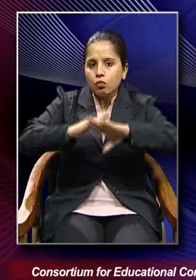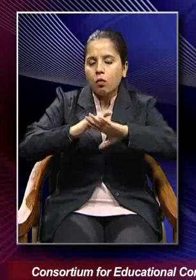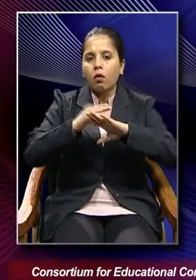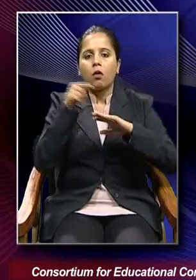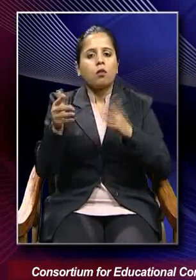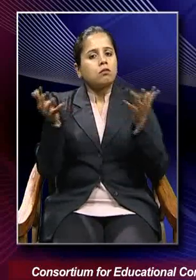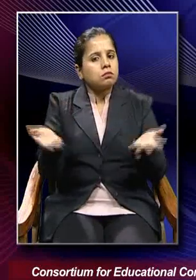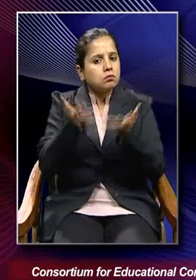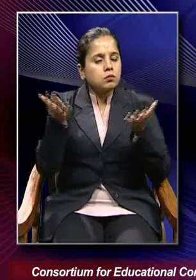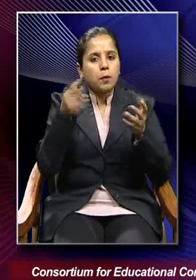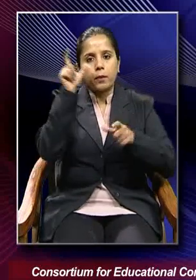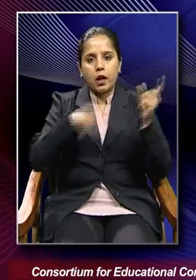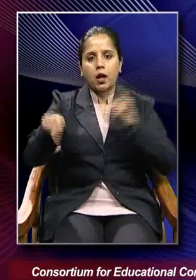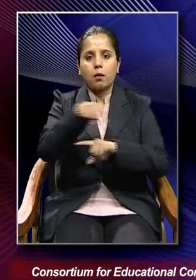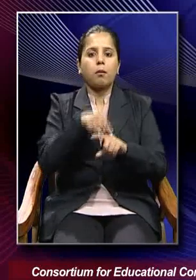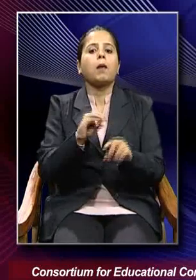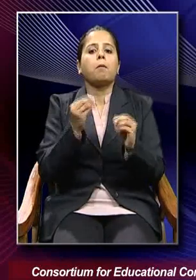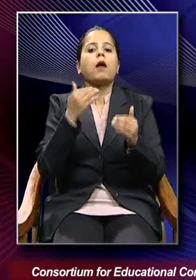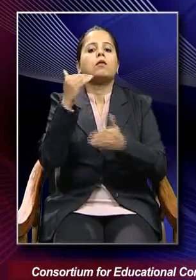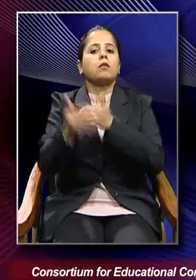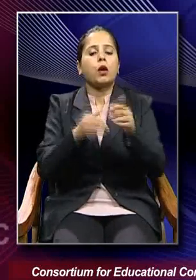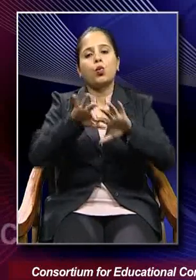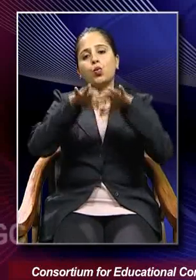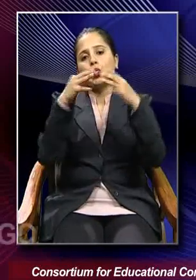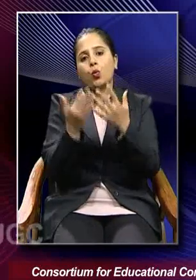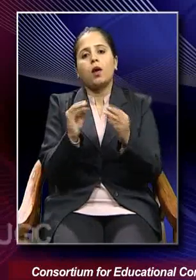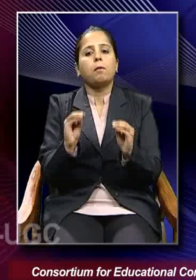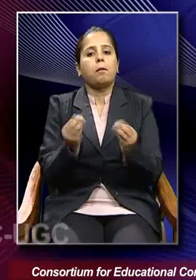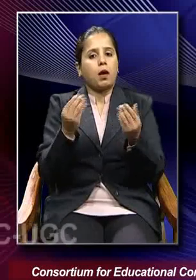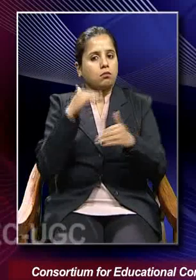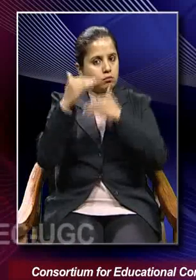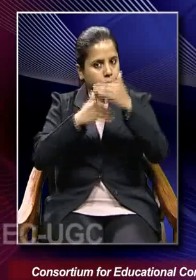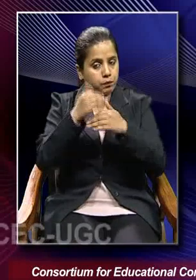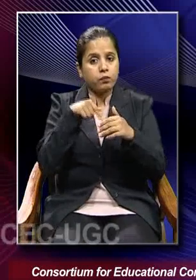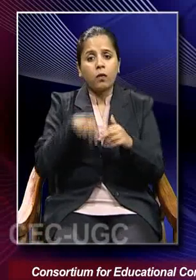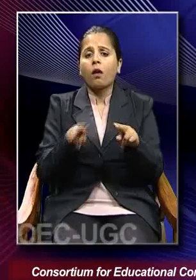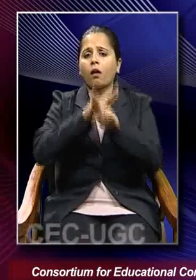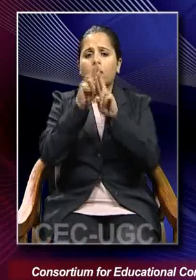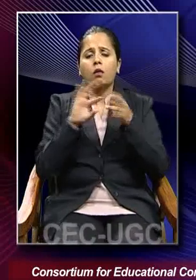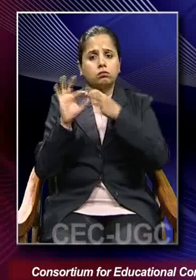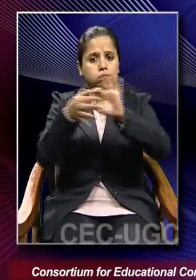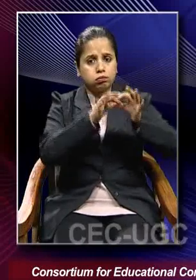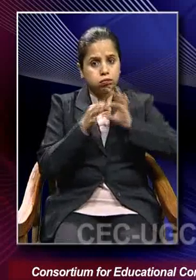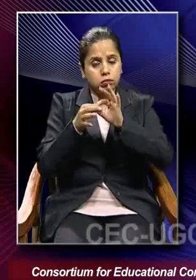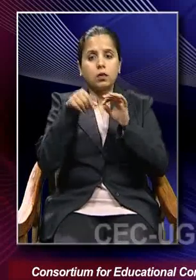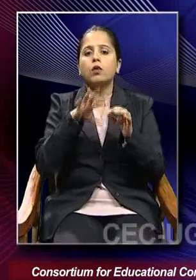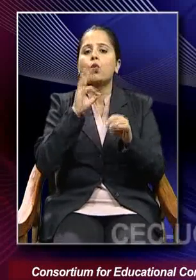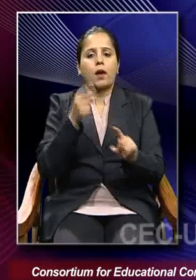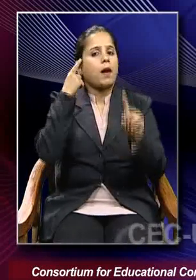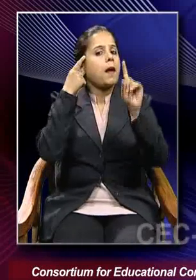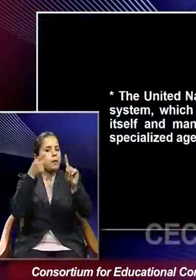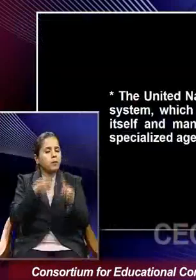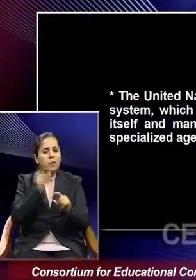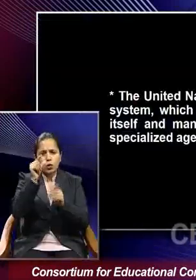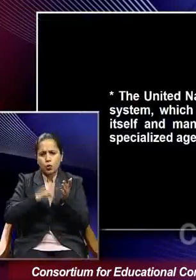the promotion of well-being of people of the world, international cooperation to these aims. The